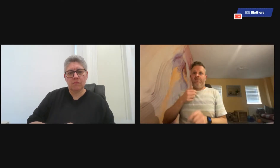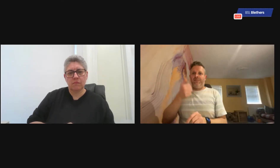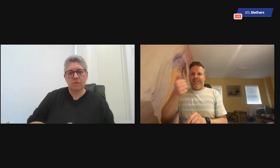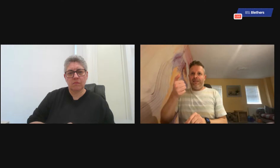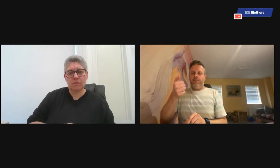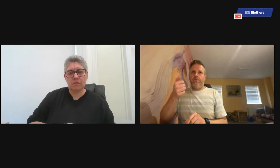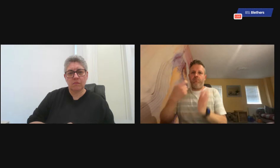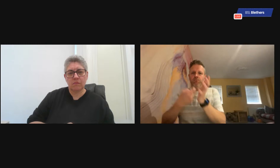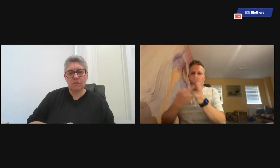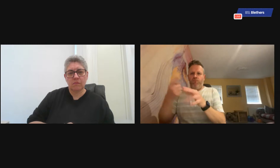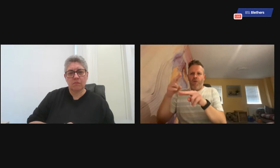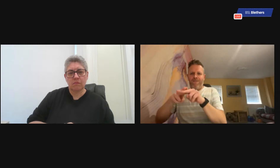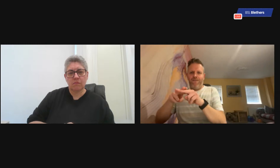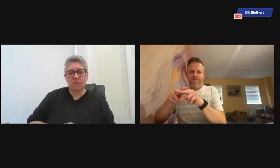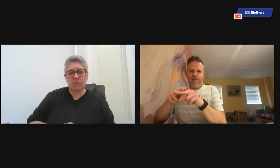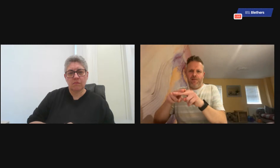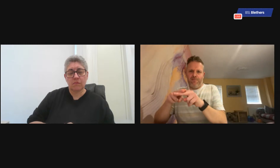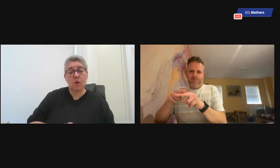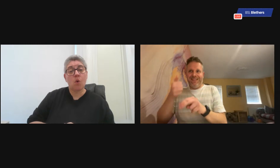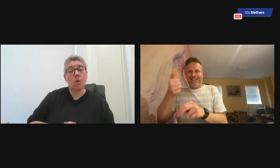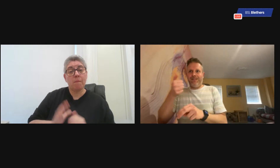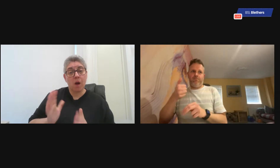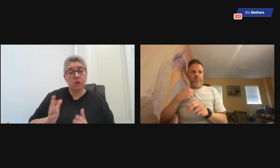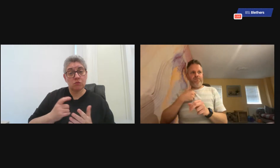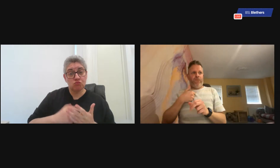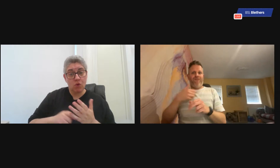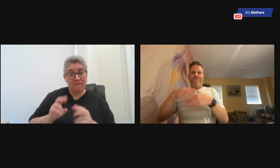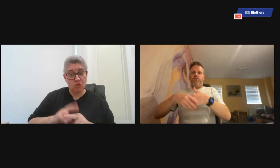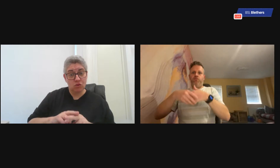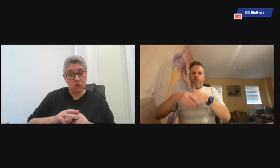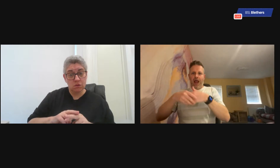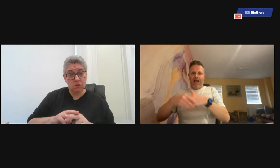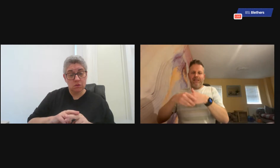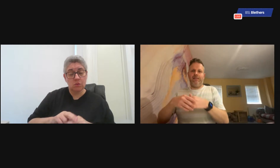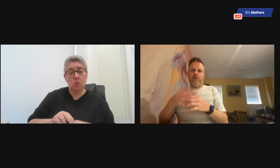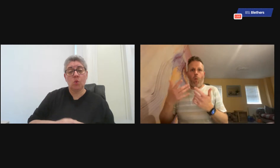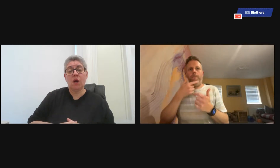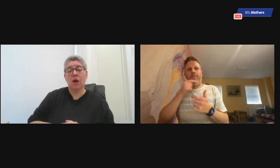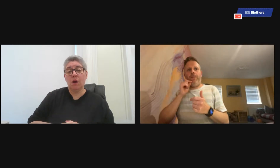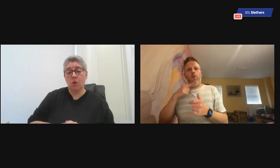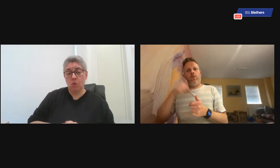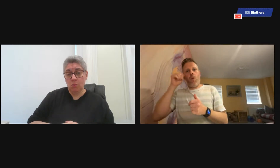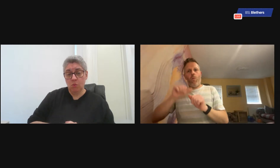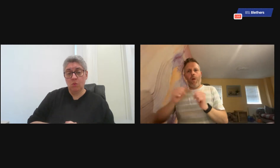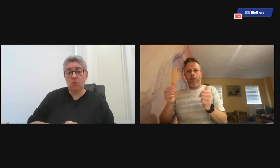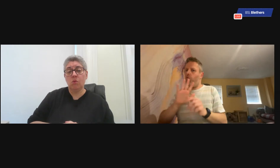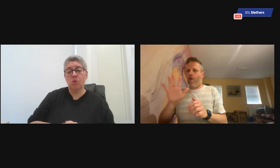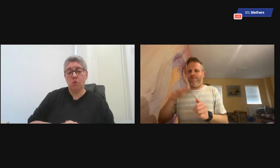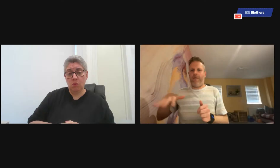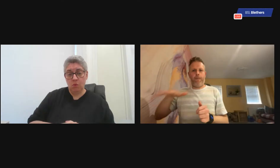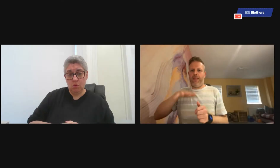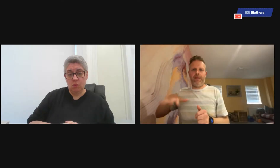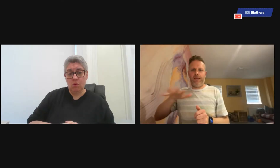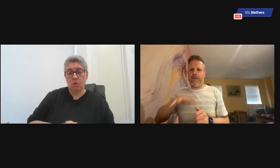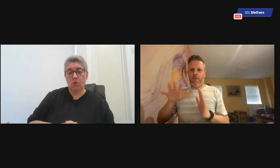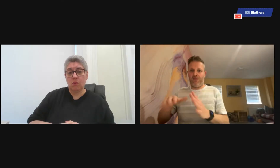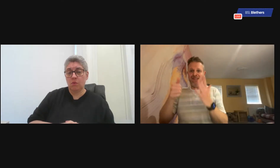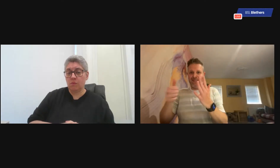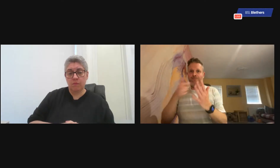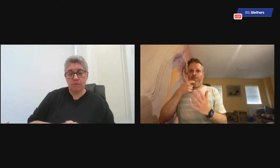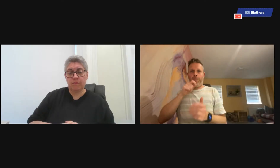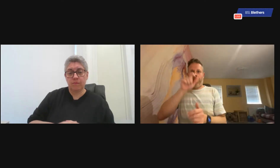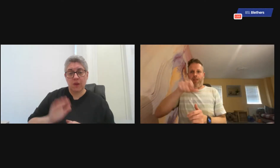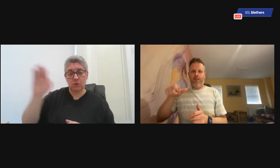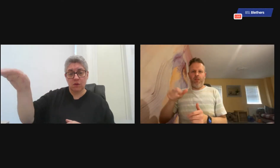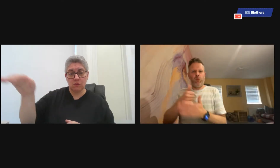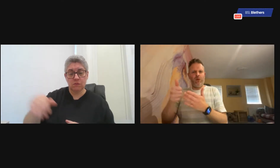was sufficient space and rooms available for kids. We had references, of course, that had to happen. Personal references from